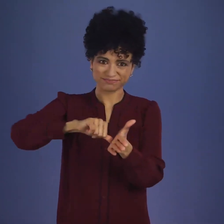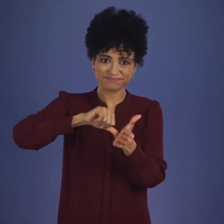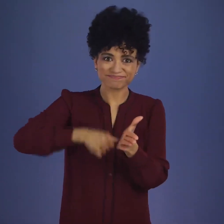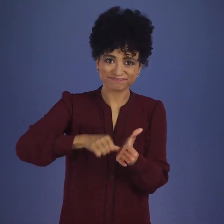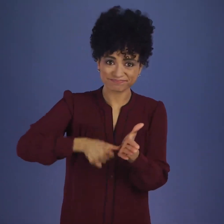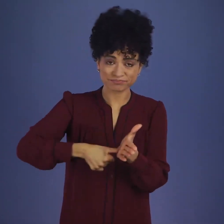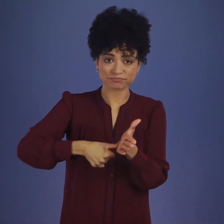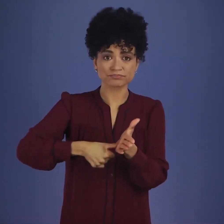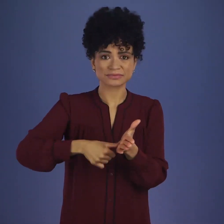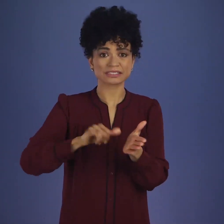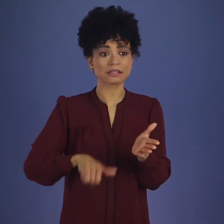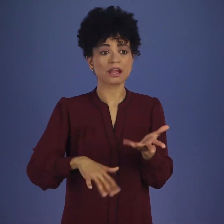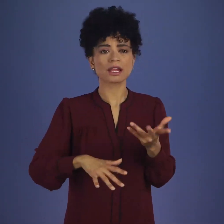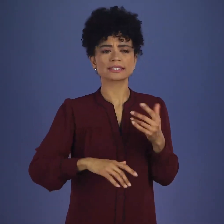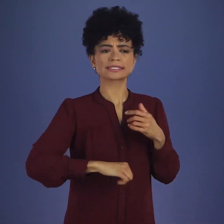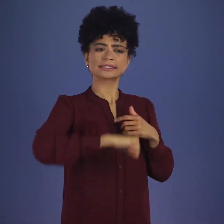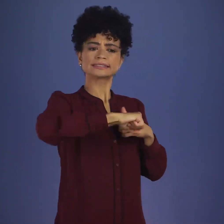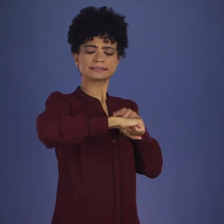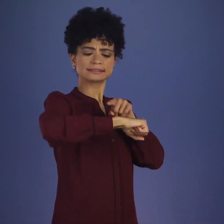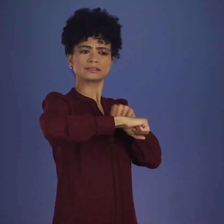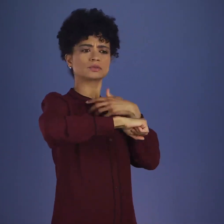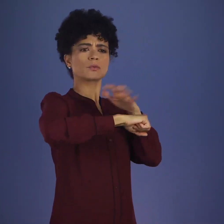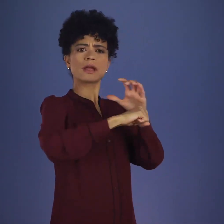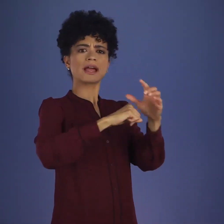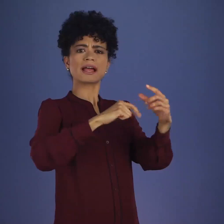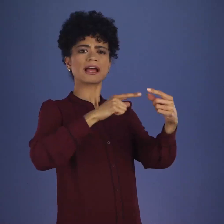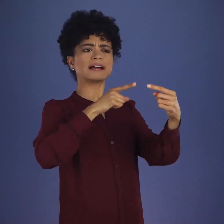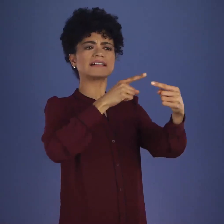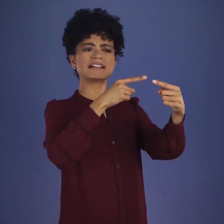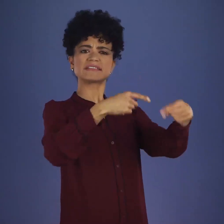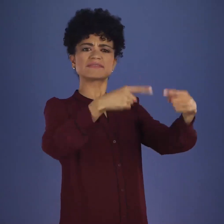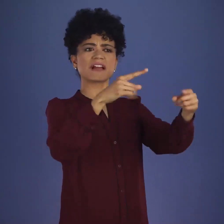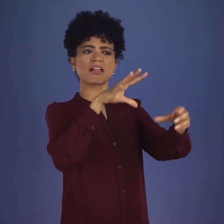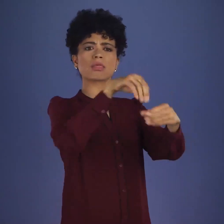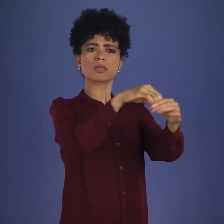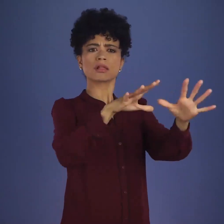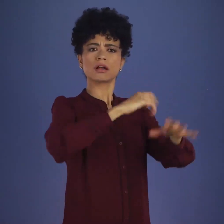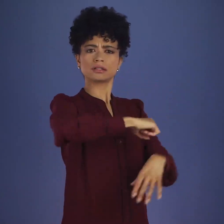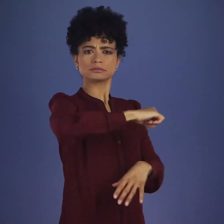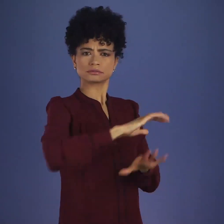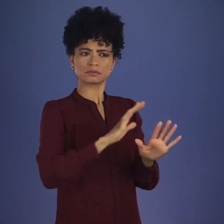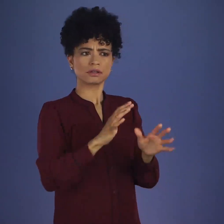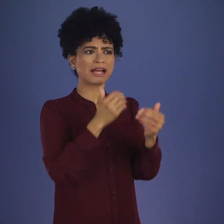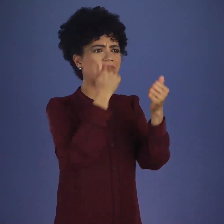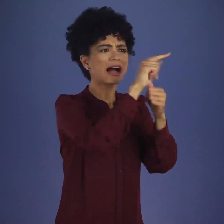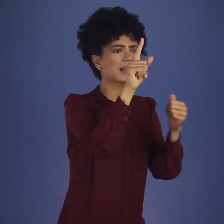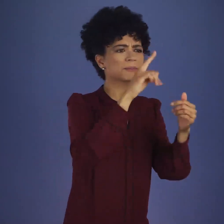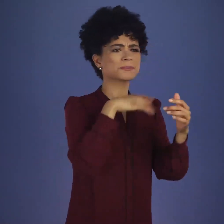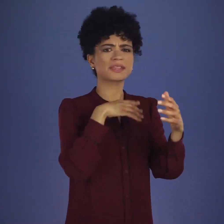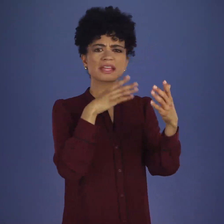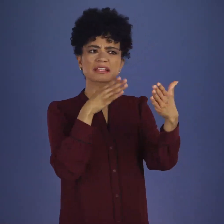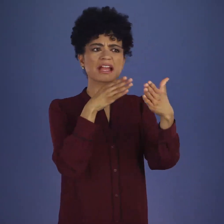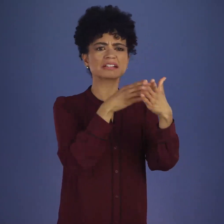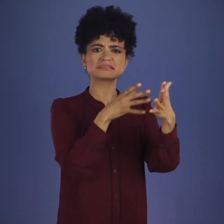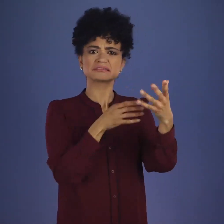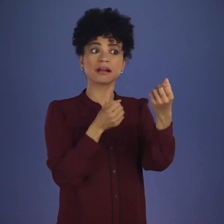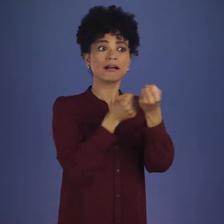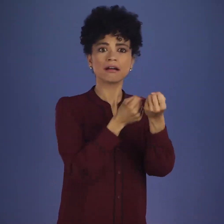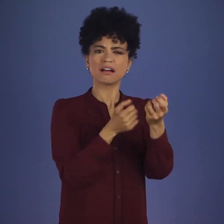Let us re-emphasize that this reluctance to fight one another or anybody else is not counted as some